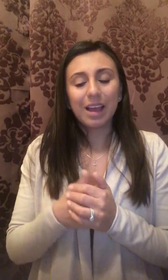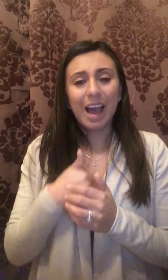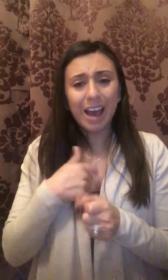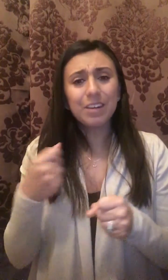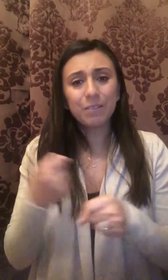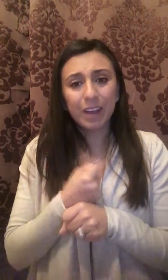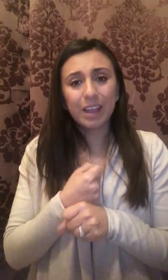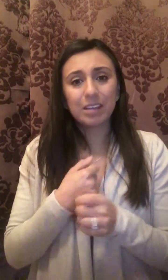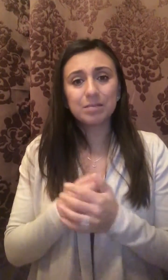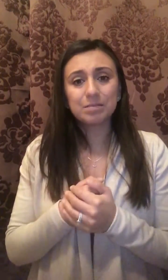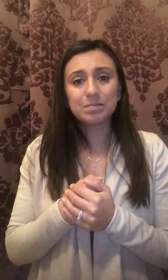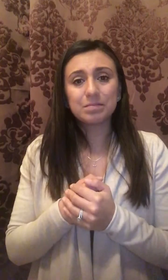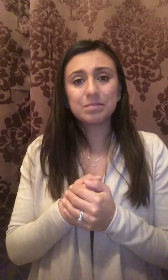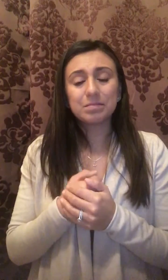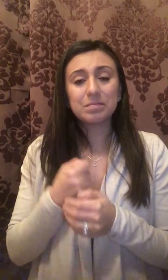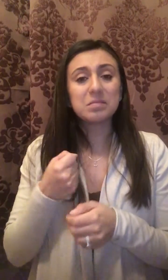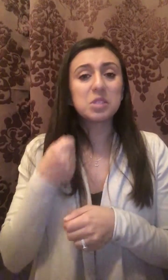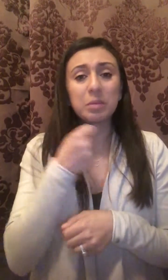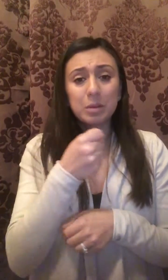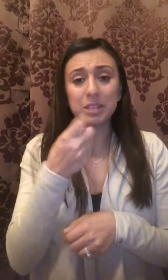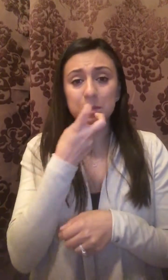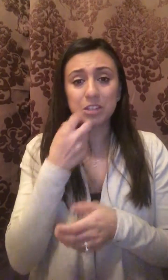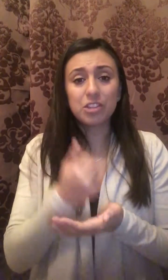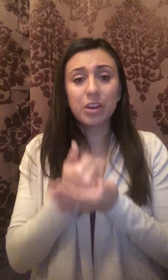I had to fight to put him in speech therapy,